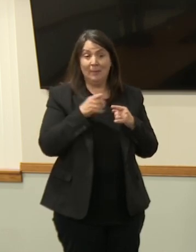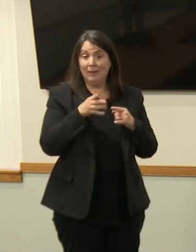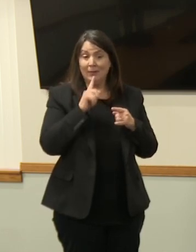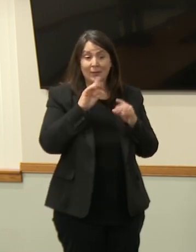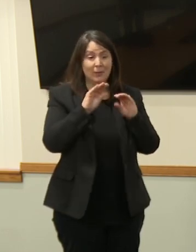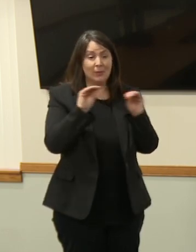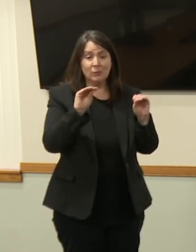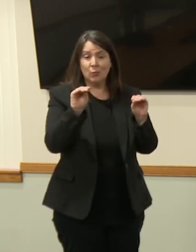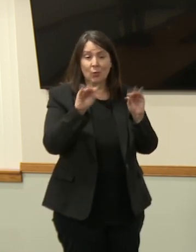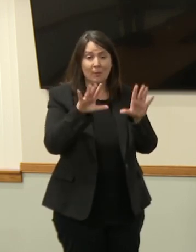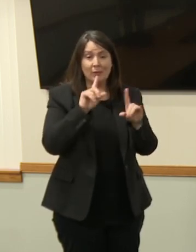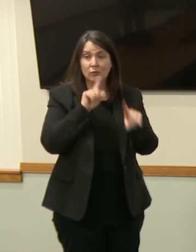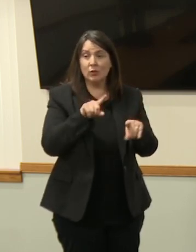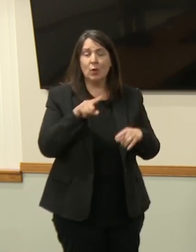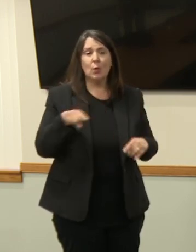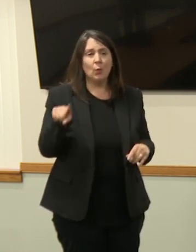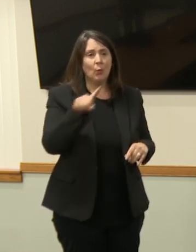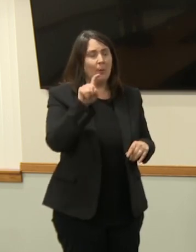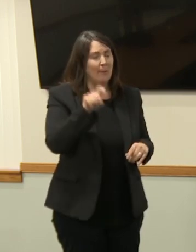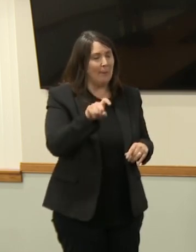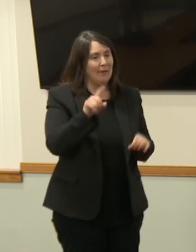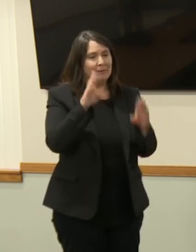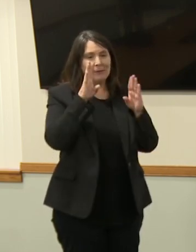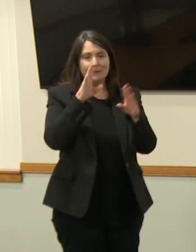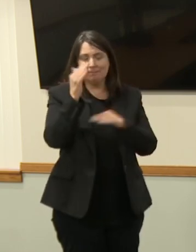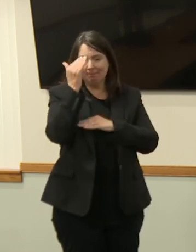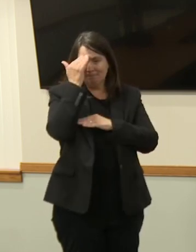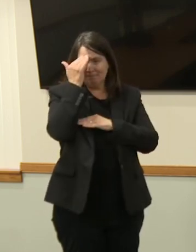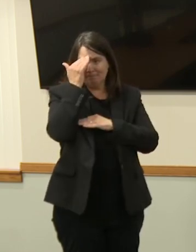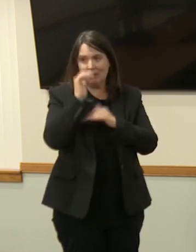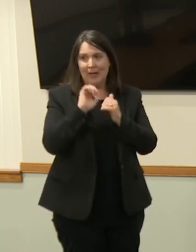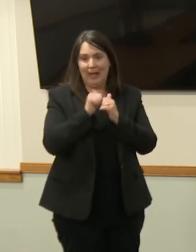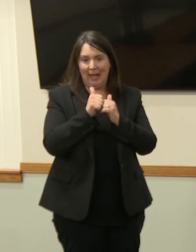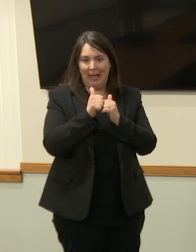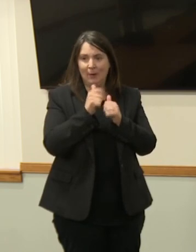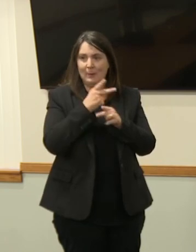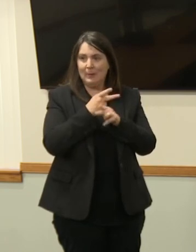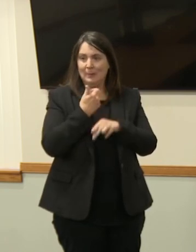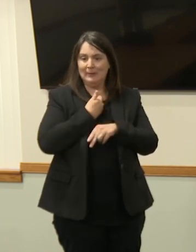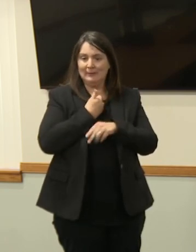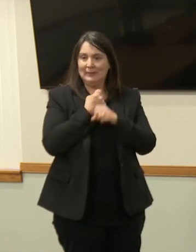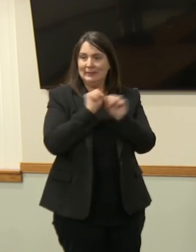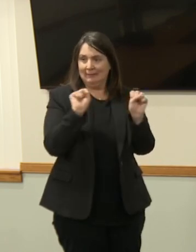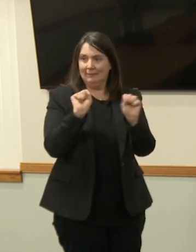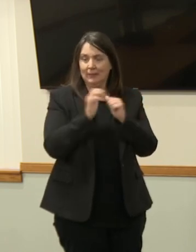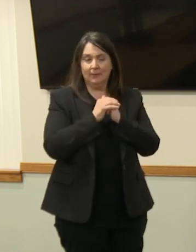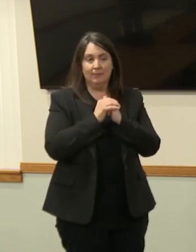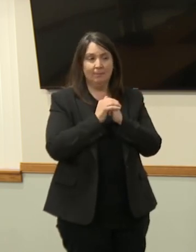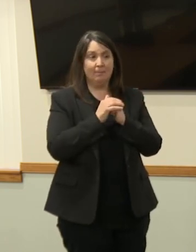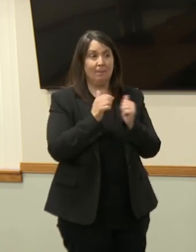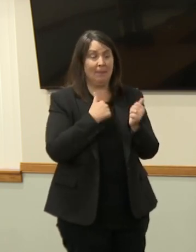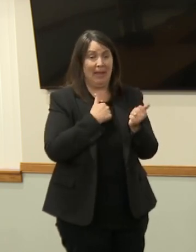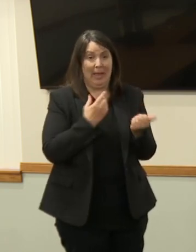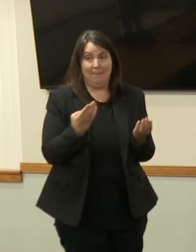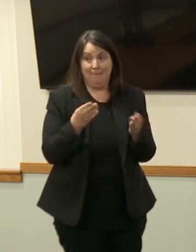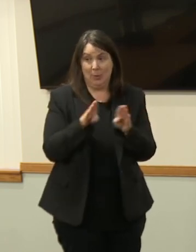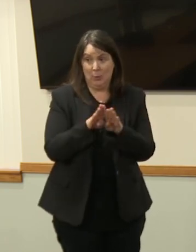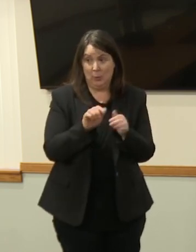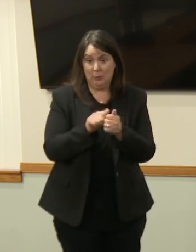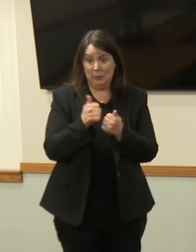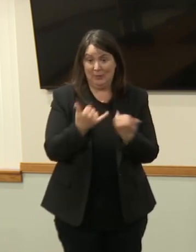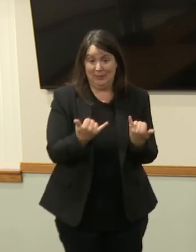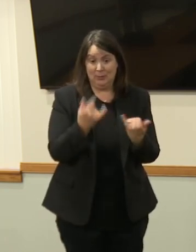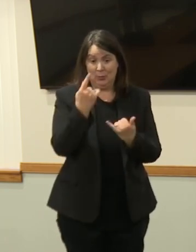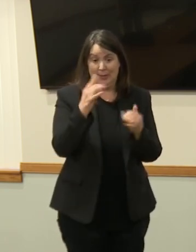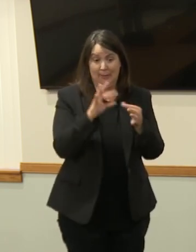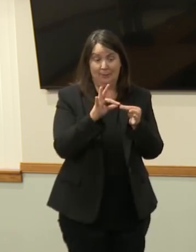It continues to be that good work. And I will just say this and kind of maybe close with this, is that I know it can be frustrating. We